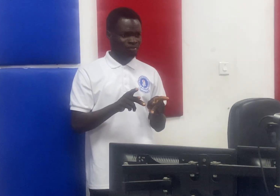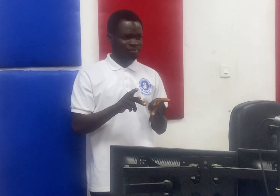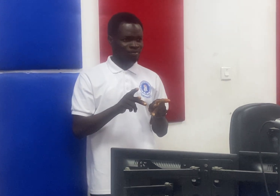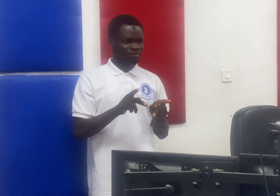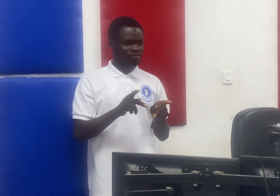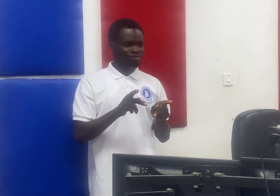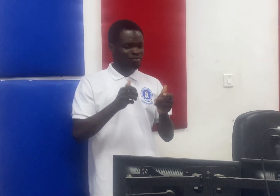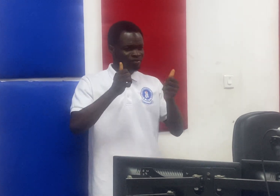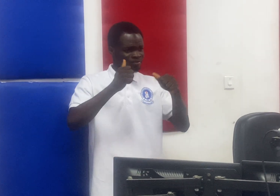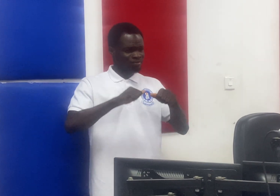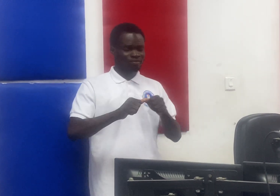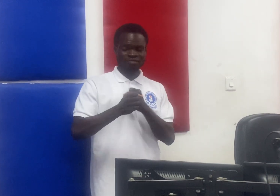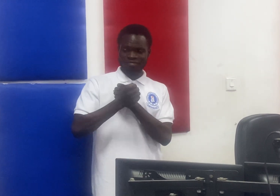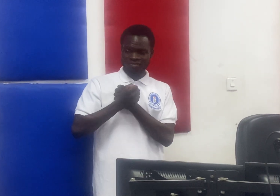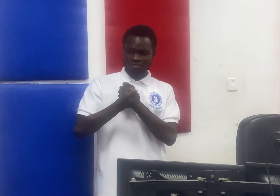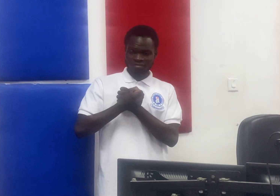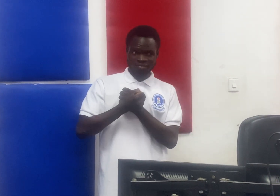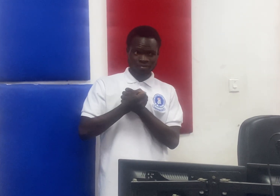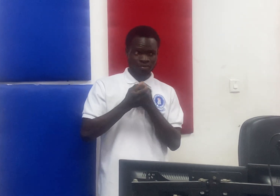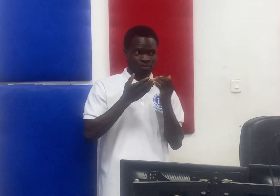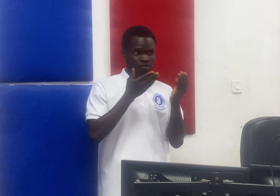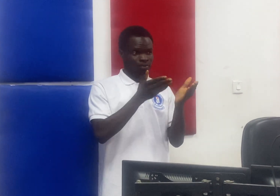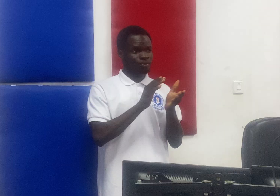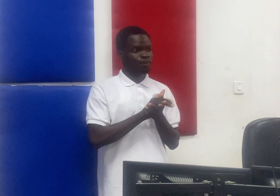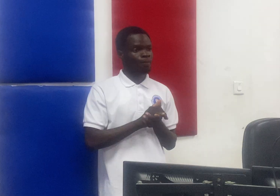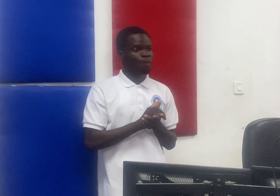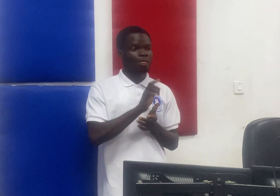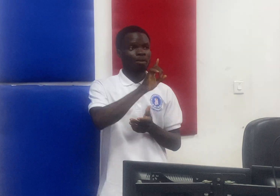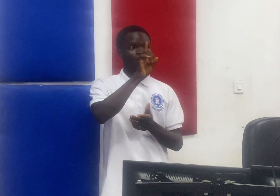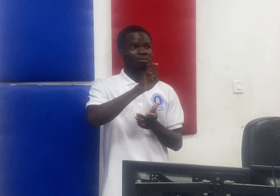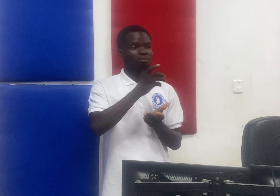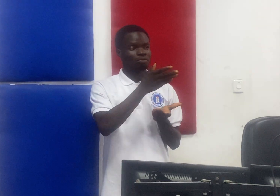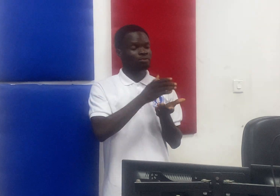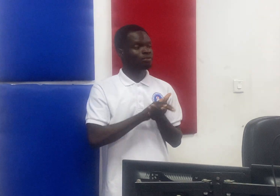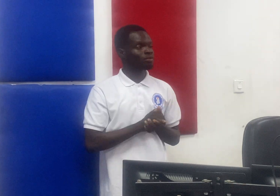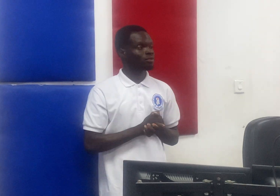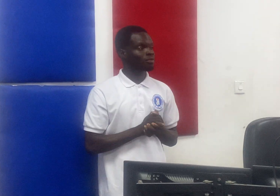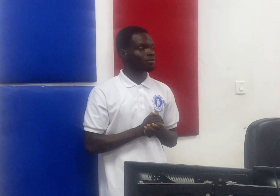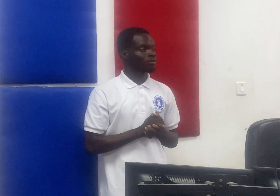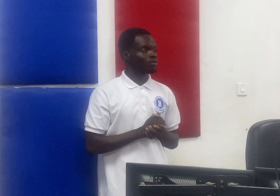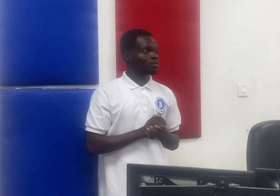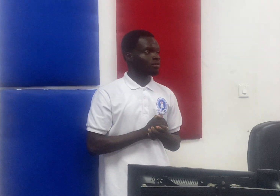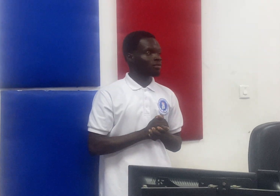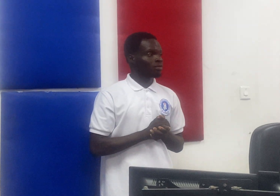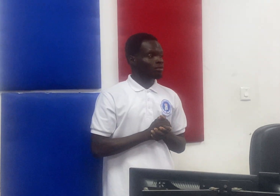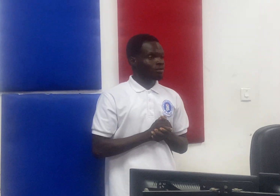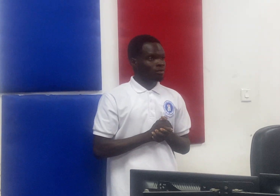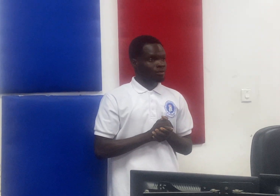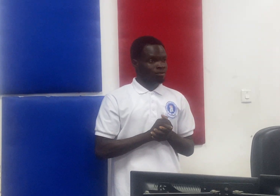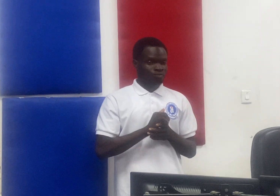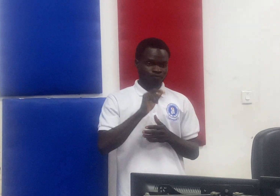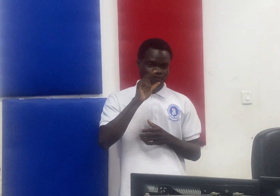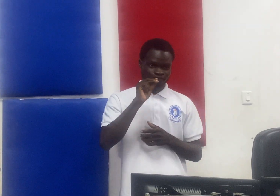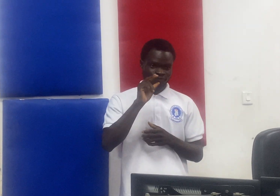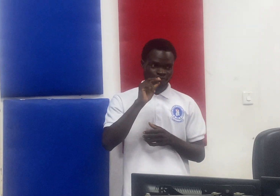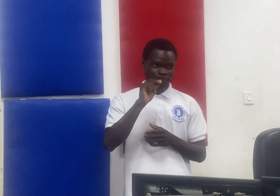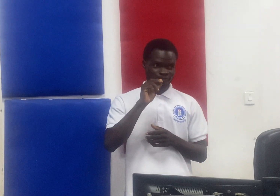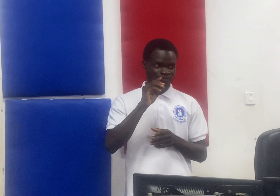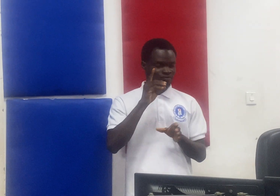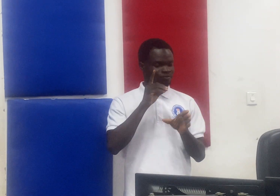love? Mr. Wisdom. Thank you very much. No, Okay, disability